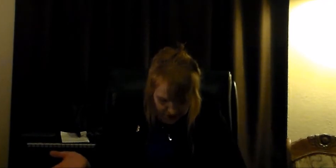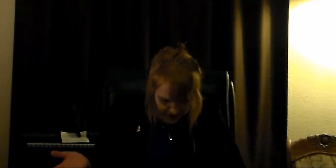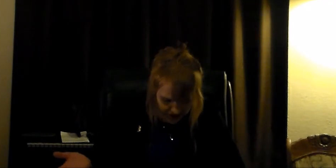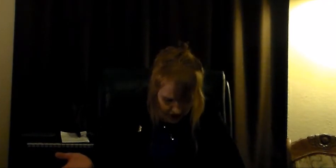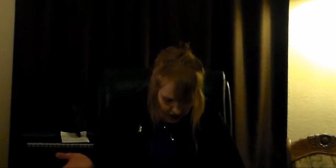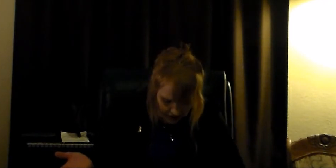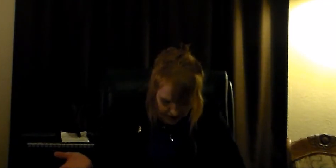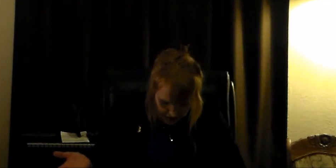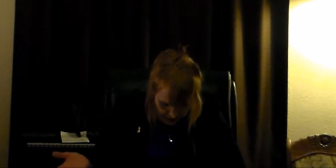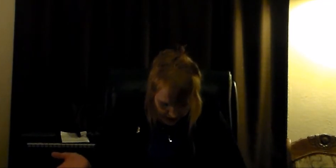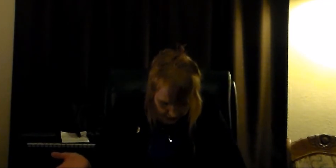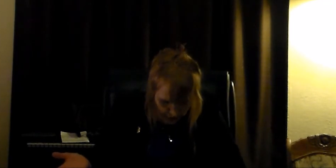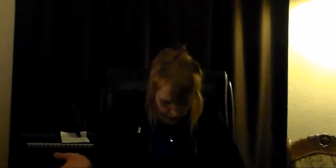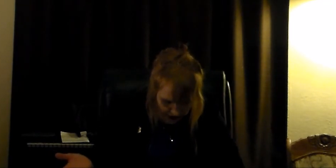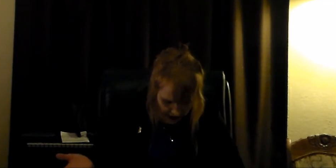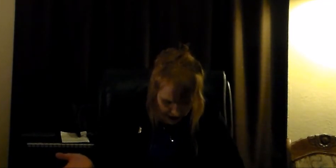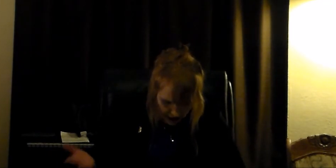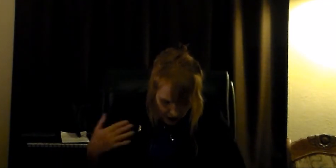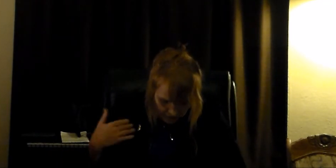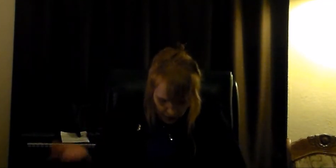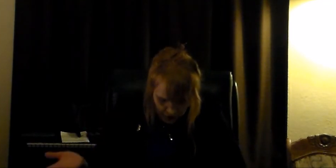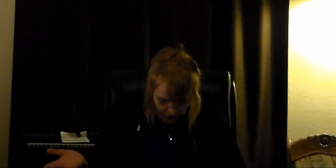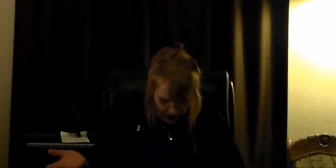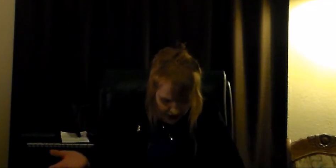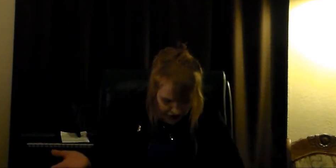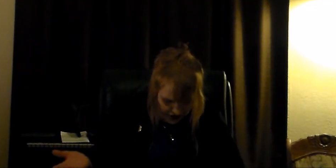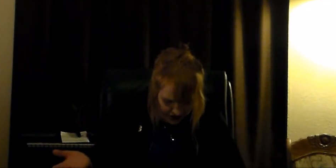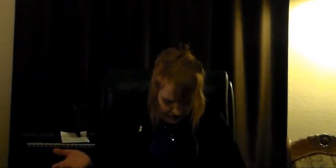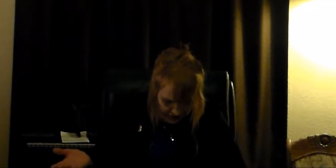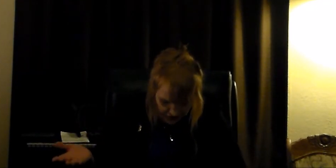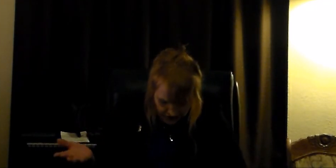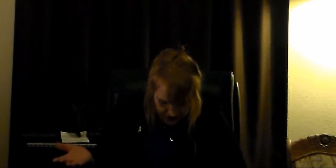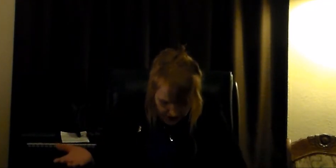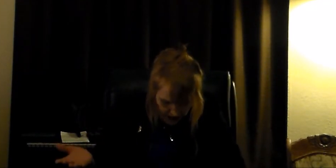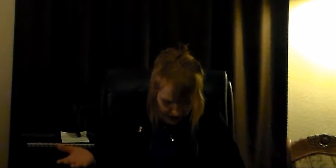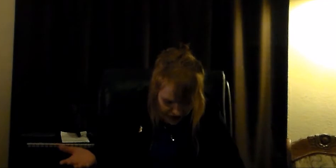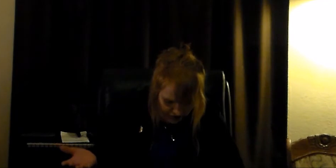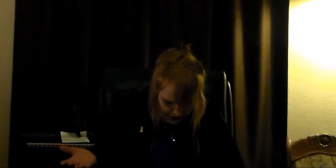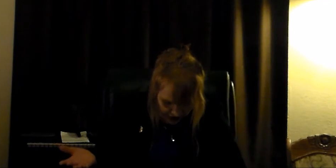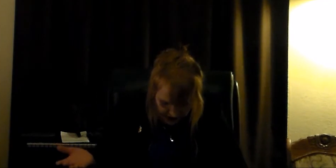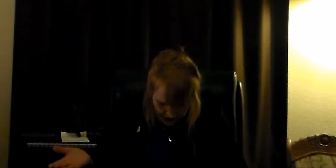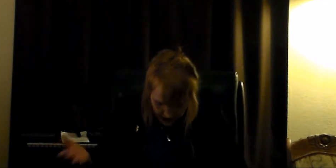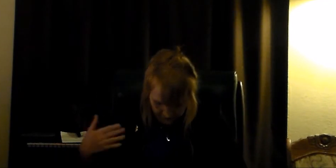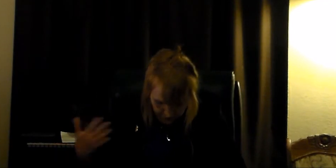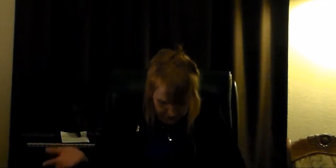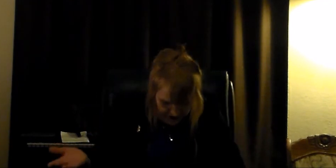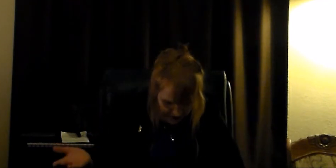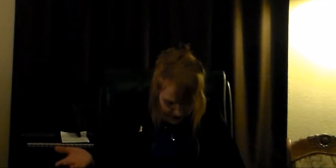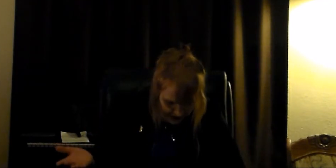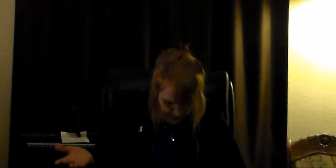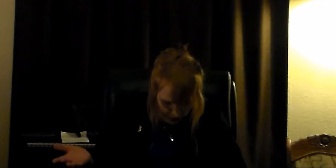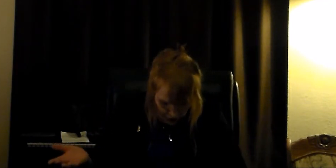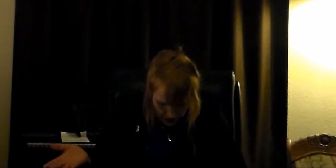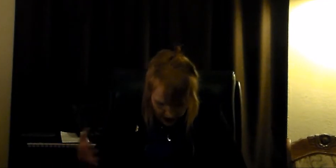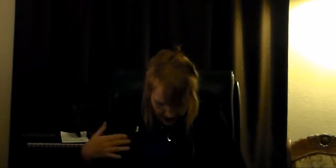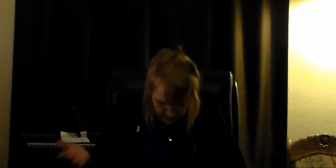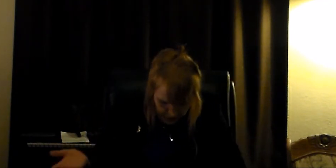sermons, and songs every week. For donations, if you do, thanks, God bless you for it. And for missing people, I have